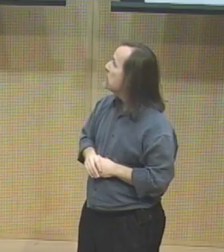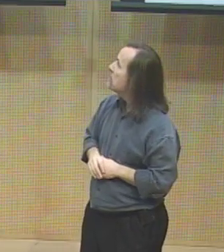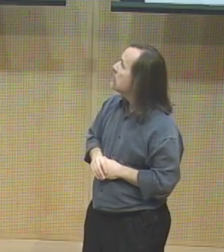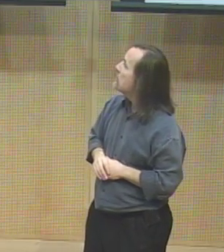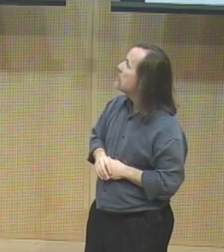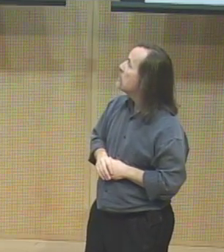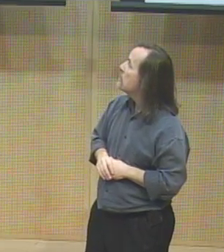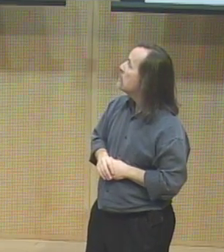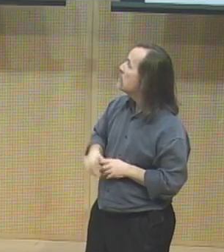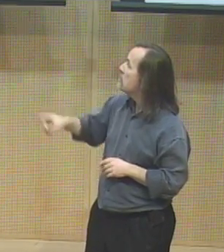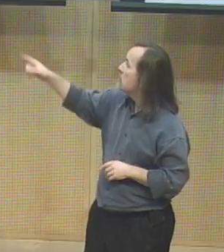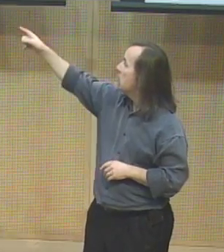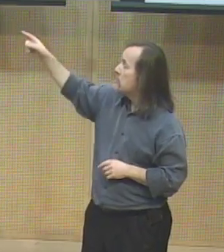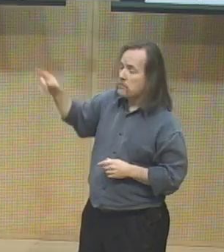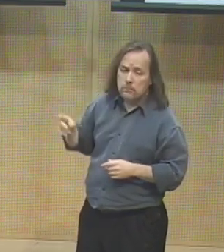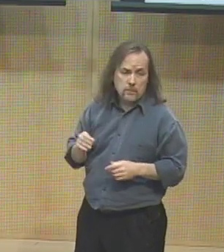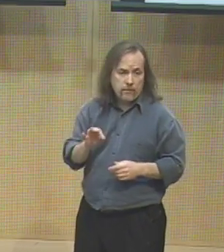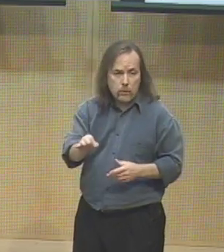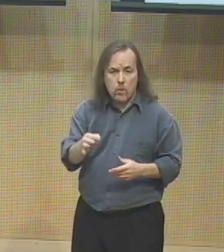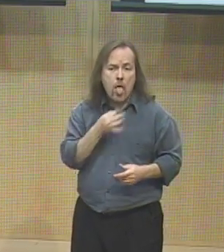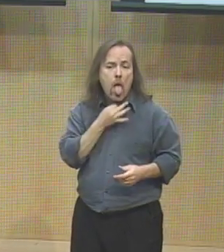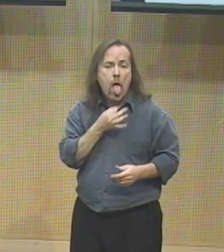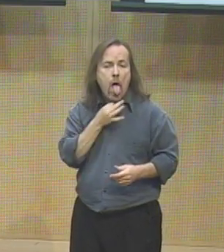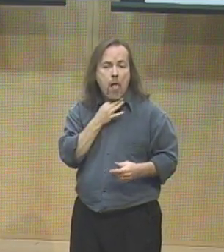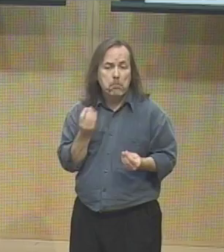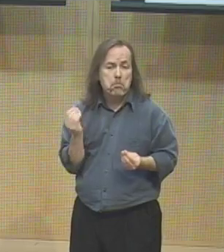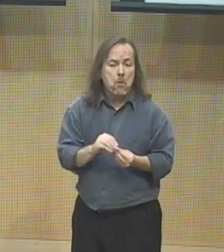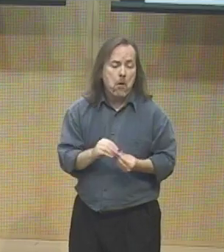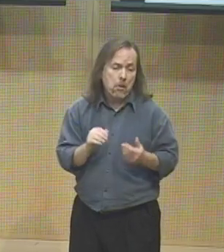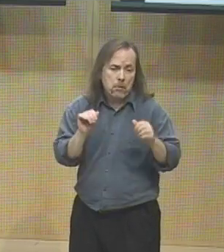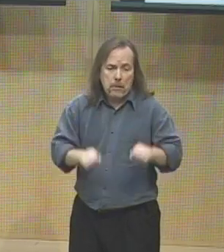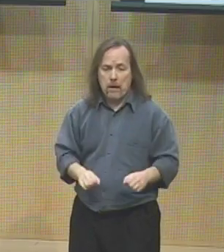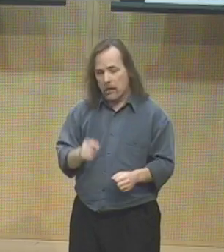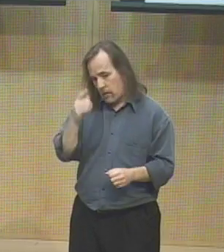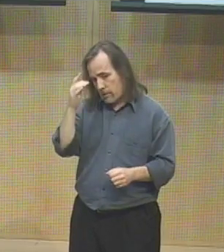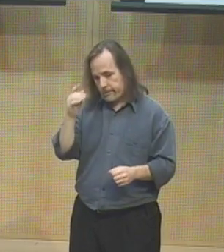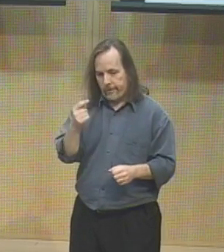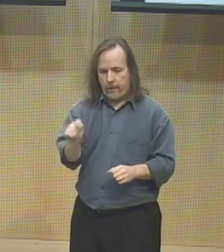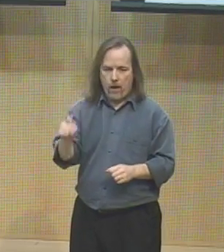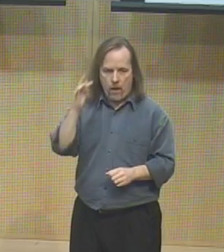If you're adventurous and you really want to learn more, check out thewizard.com.